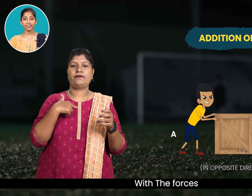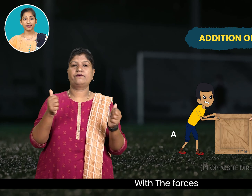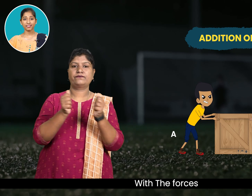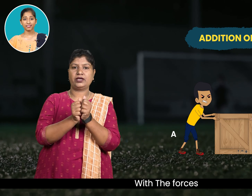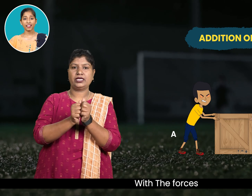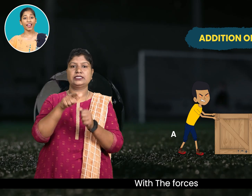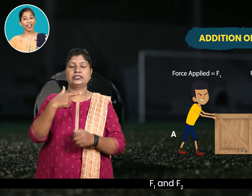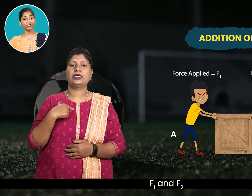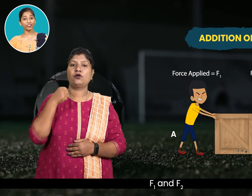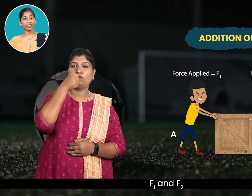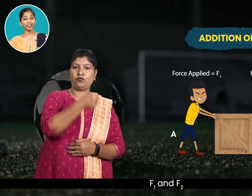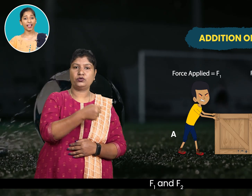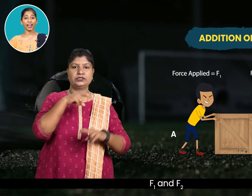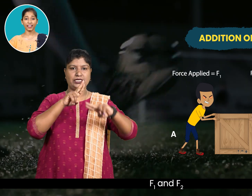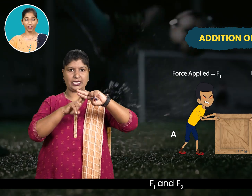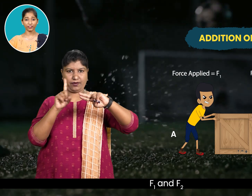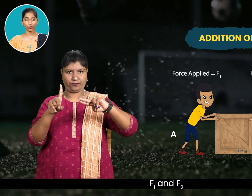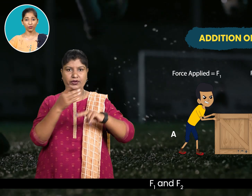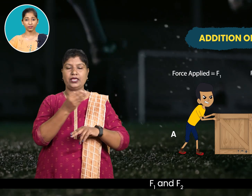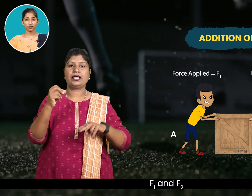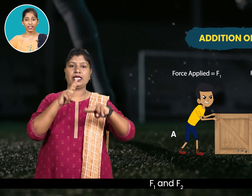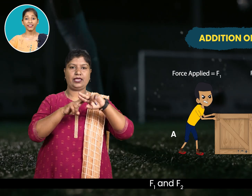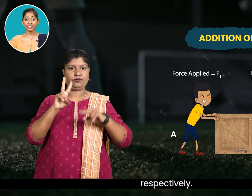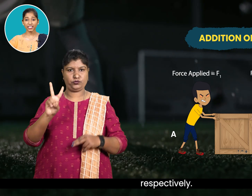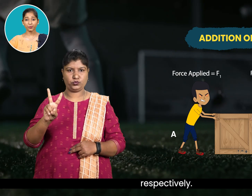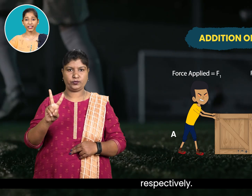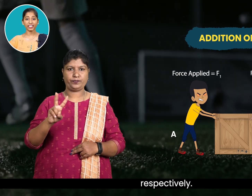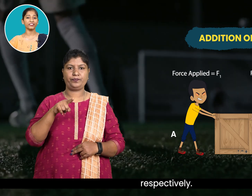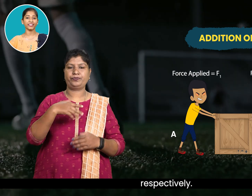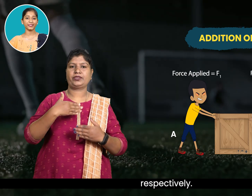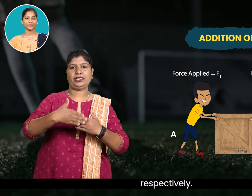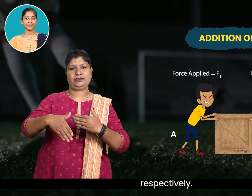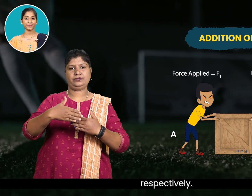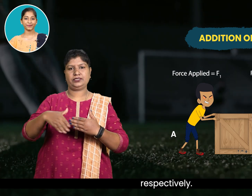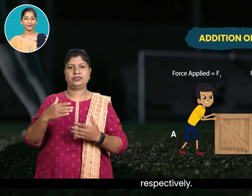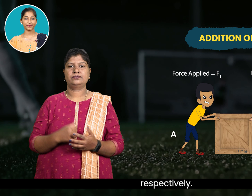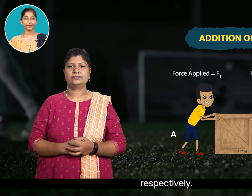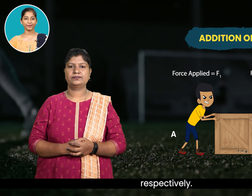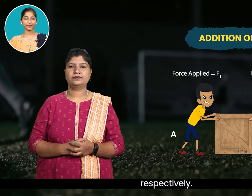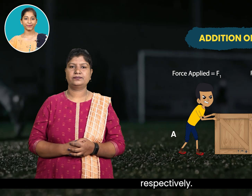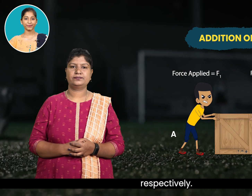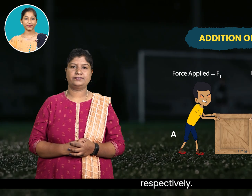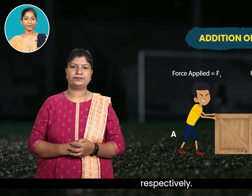forces F1 and F2 respectively,